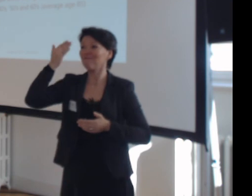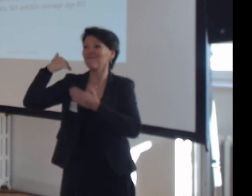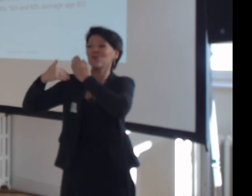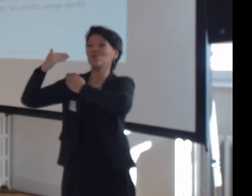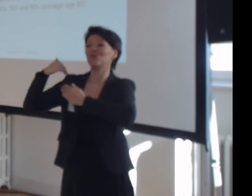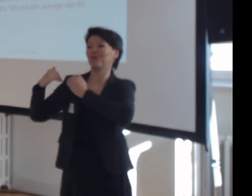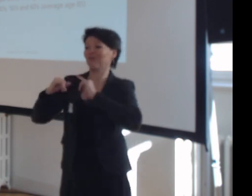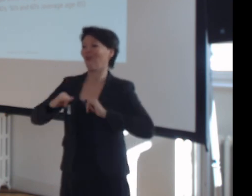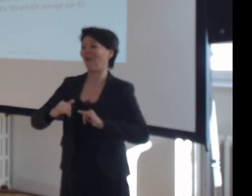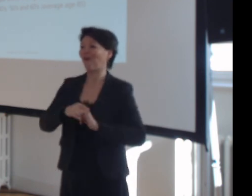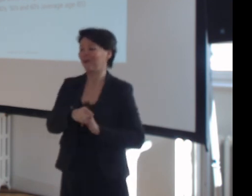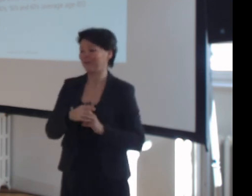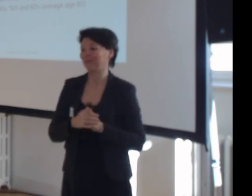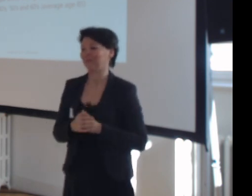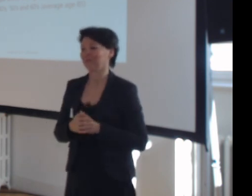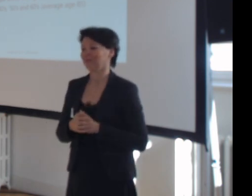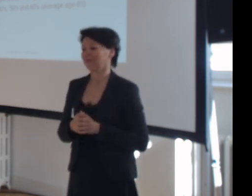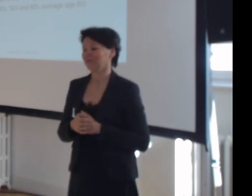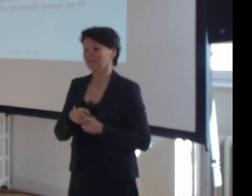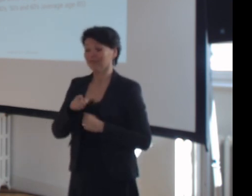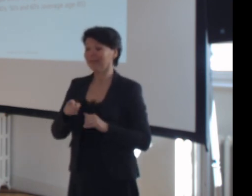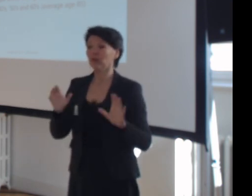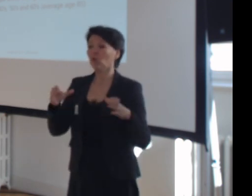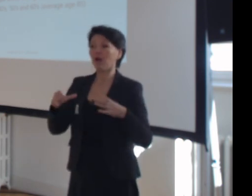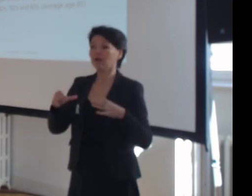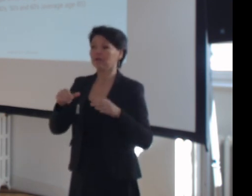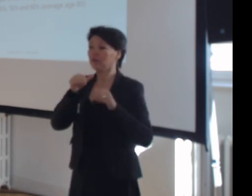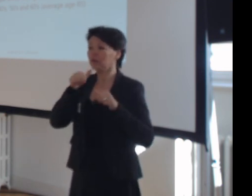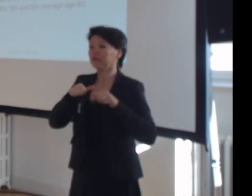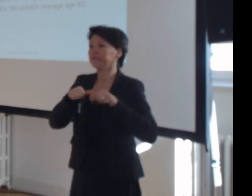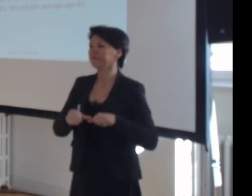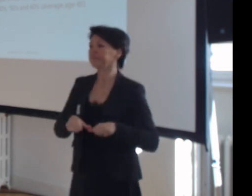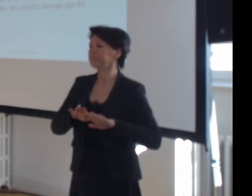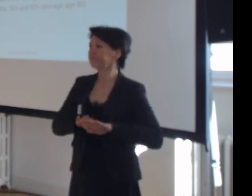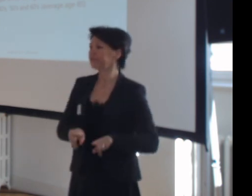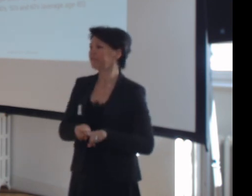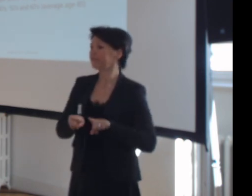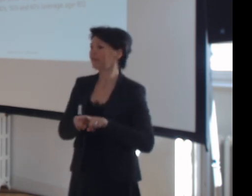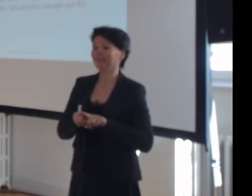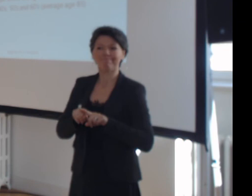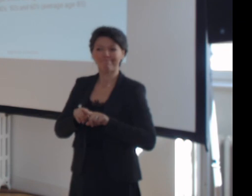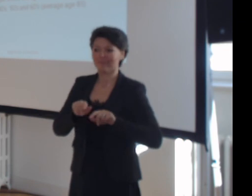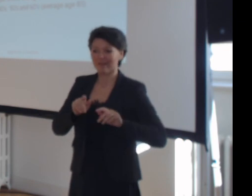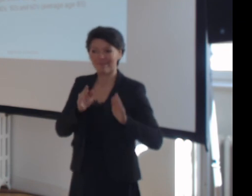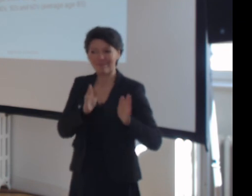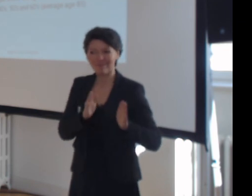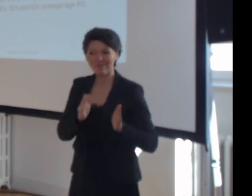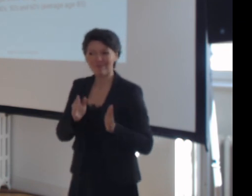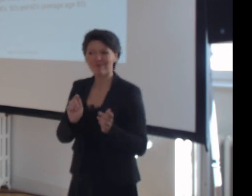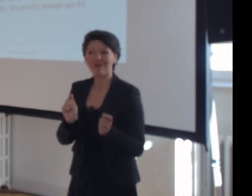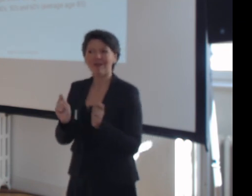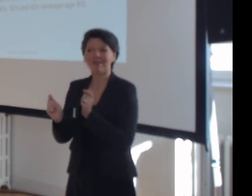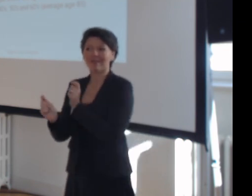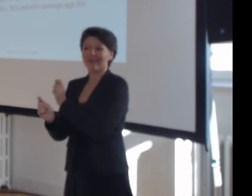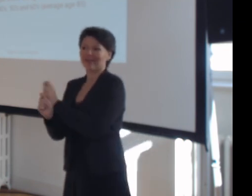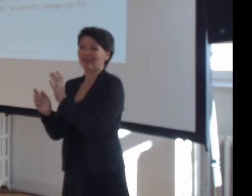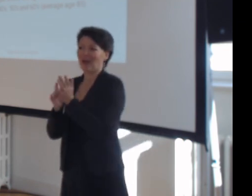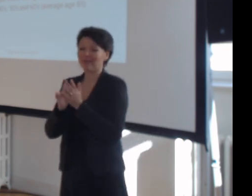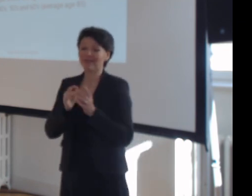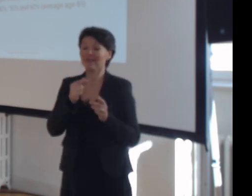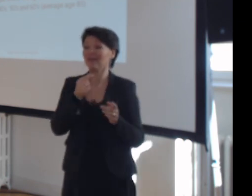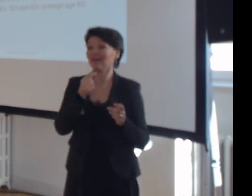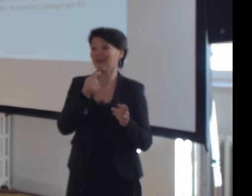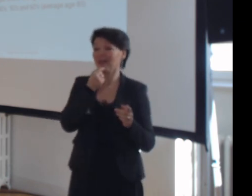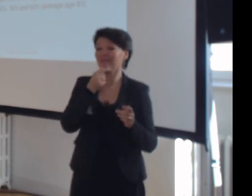imagine, this collection is alive because it has to shift along with the age of your audience. And right now,